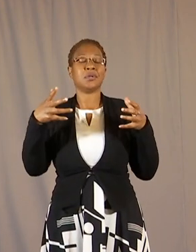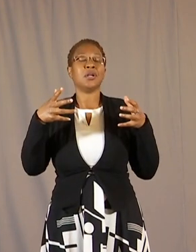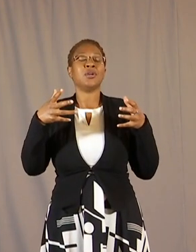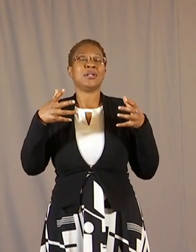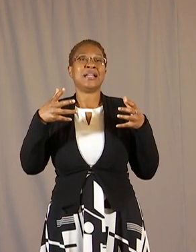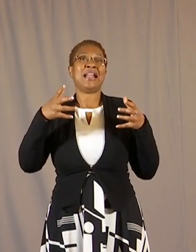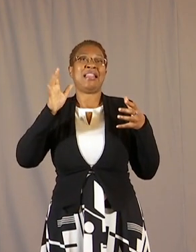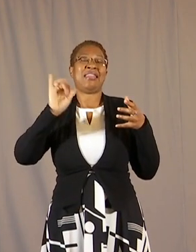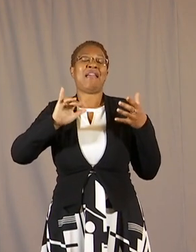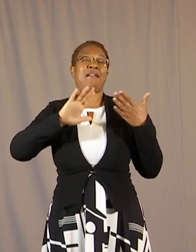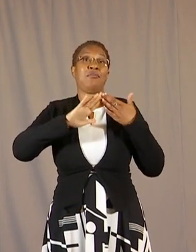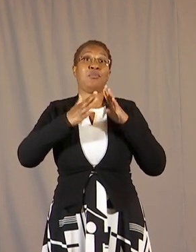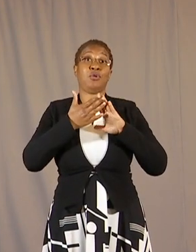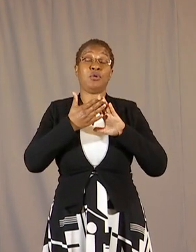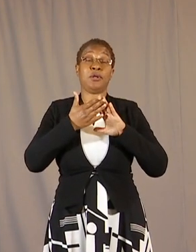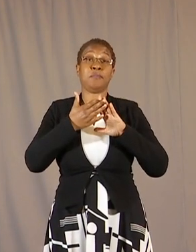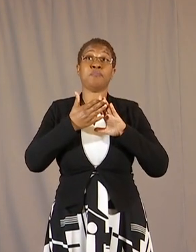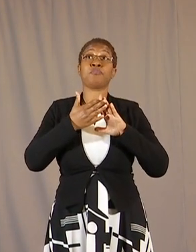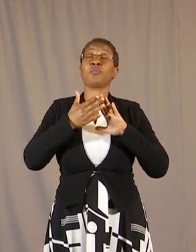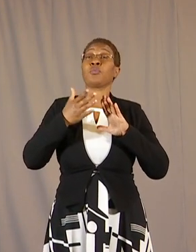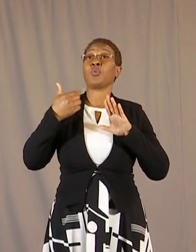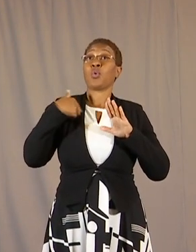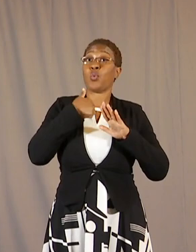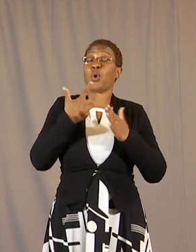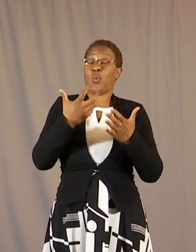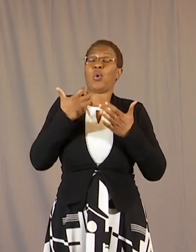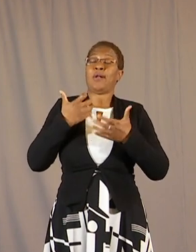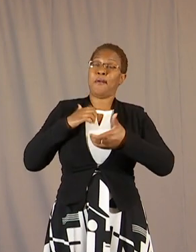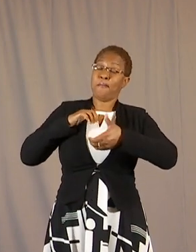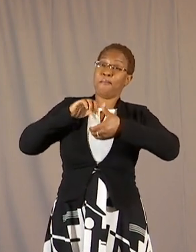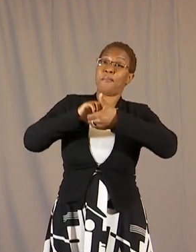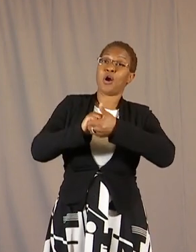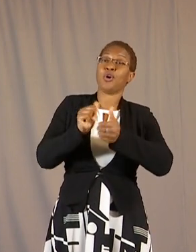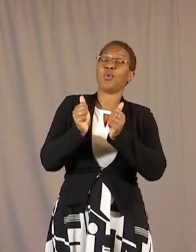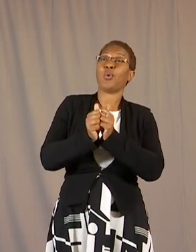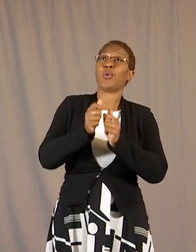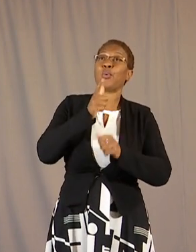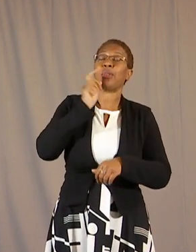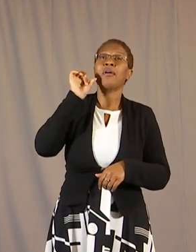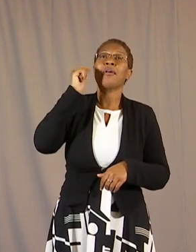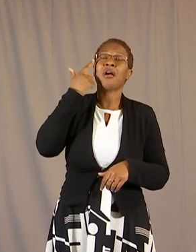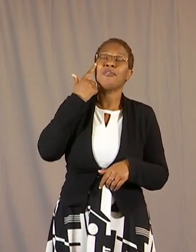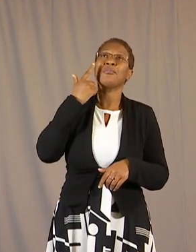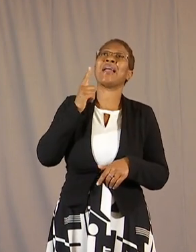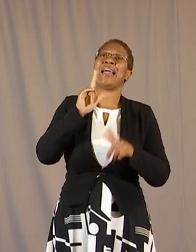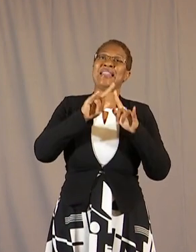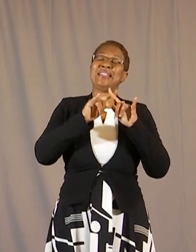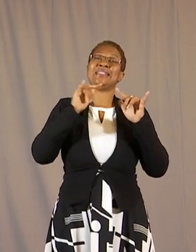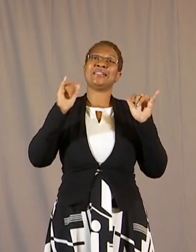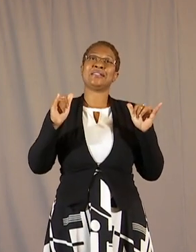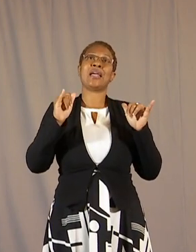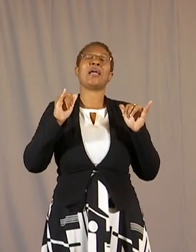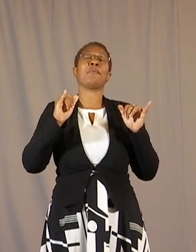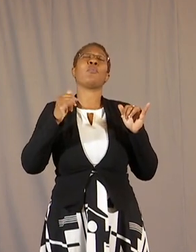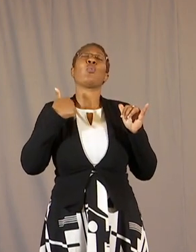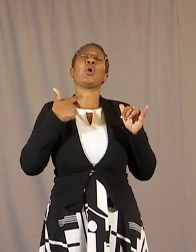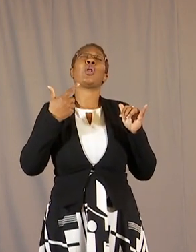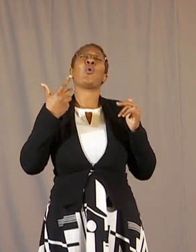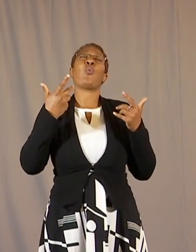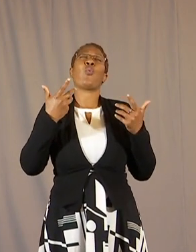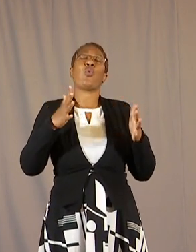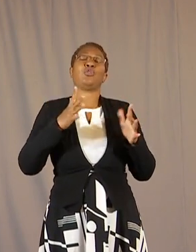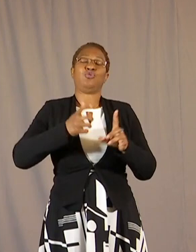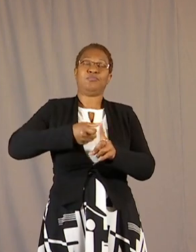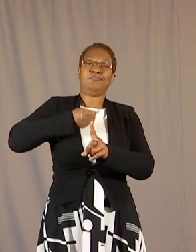partner with the government to make sure that we are creating a system at various levels that helps keep us safe and well.